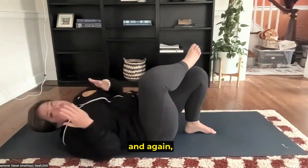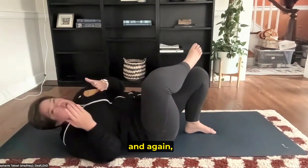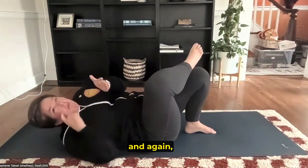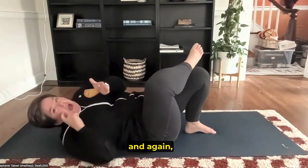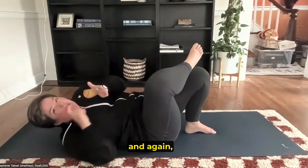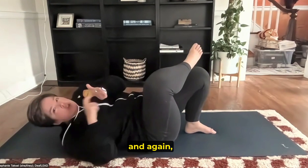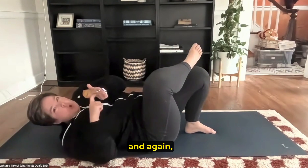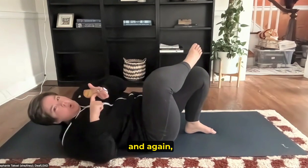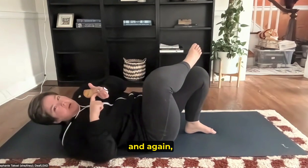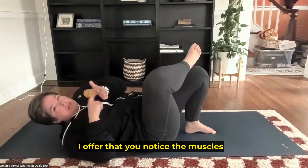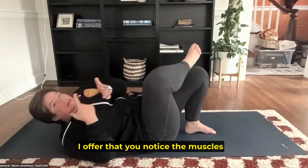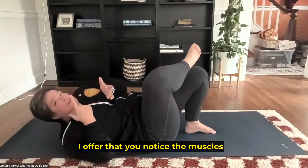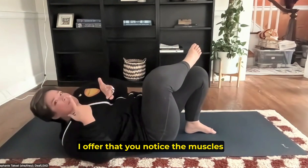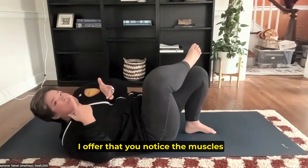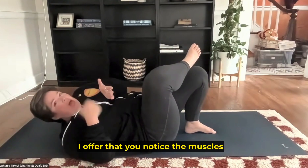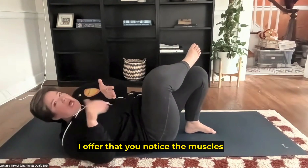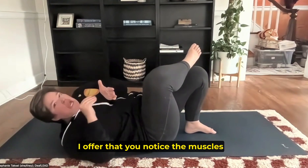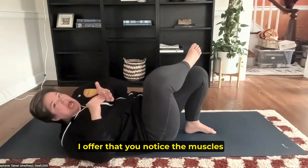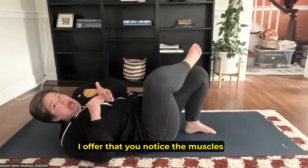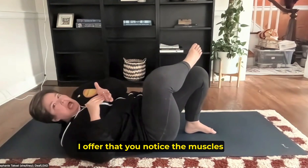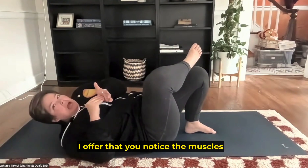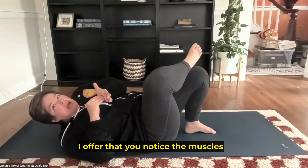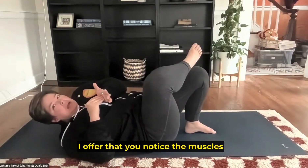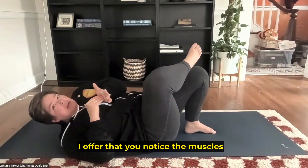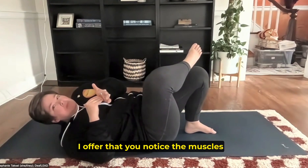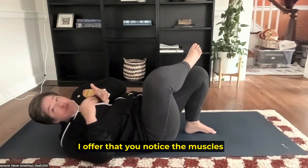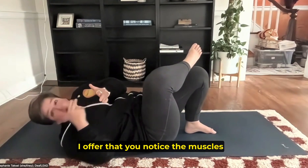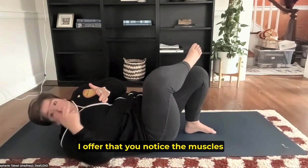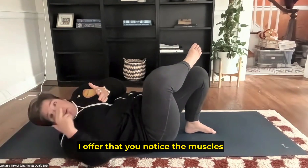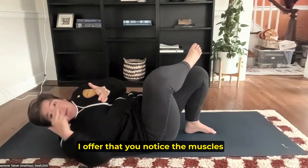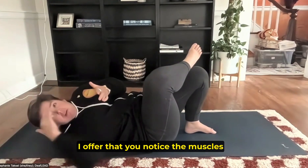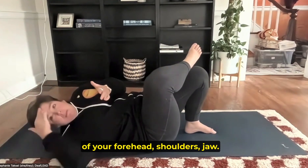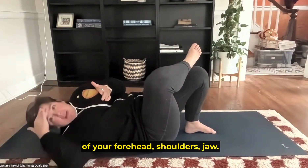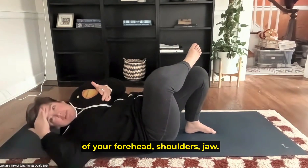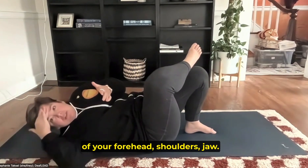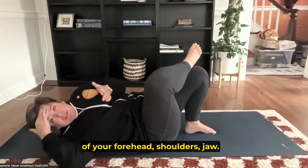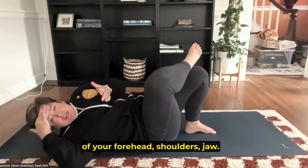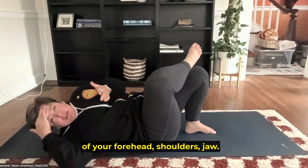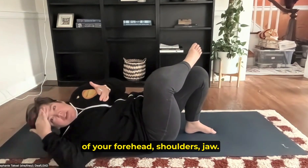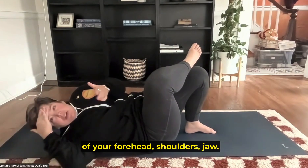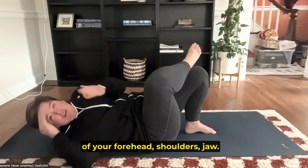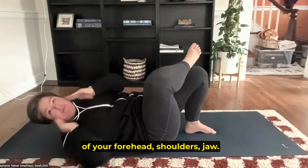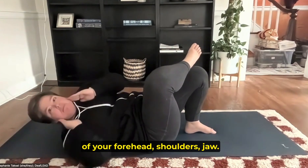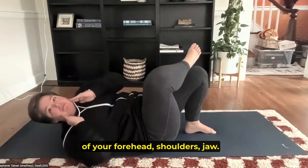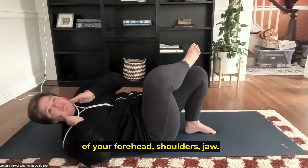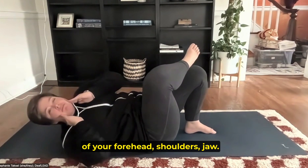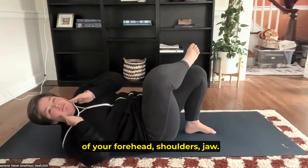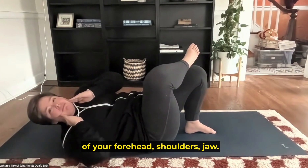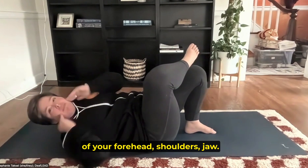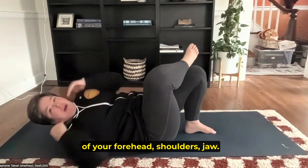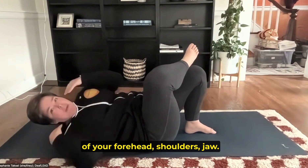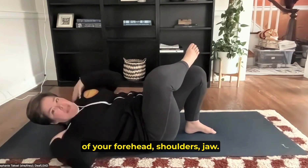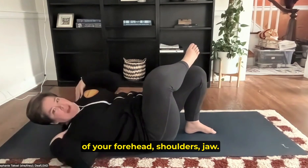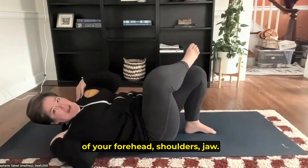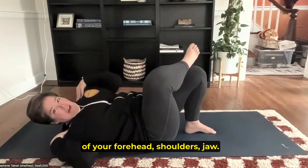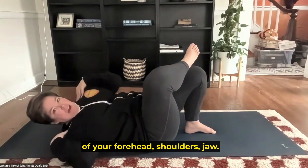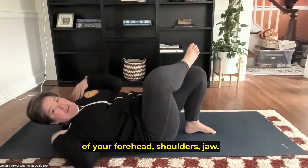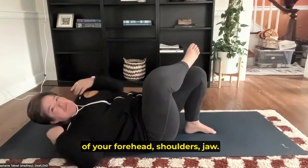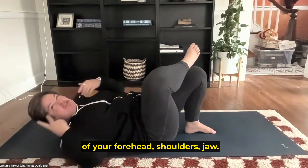And again, offer that you notice the muscles of your forehead, shoulders, jaw,